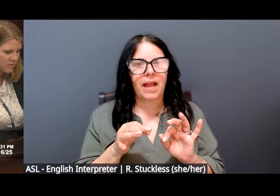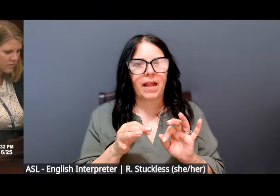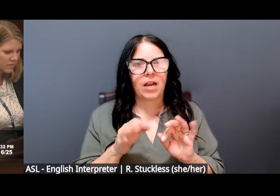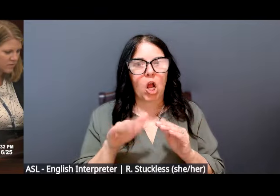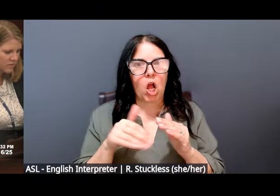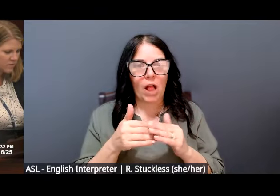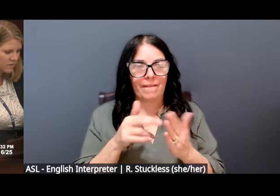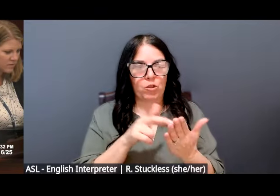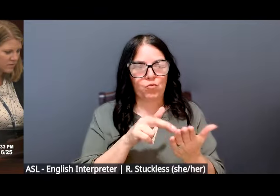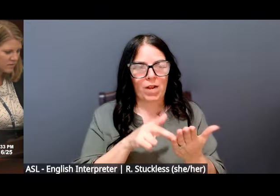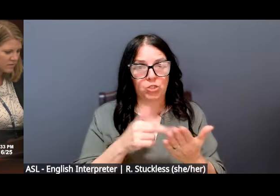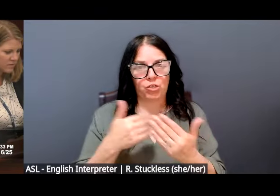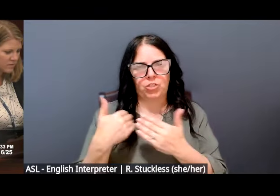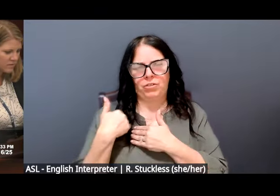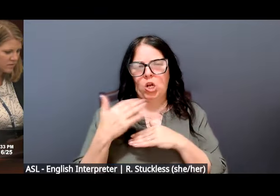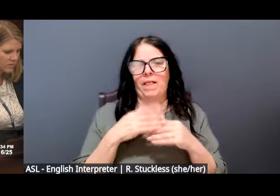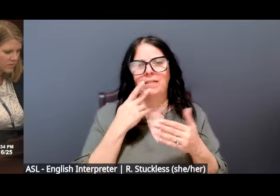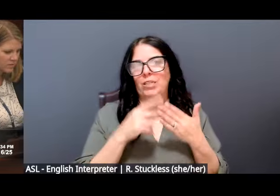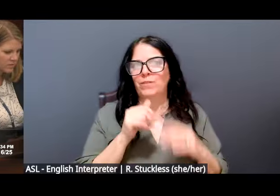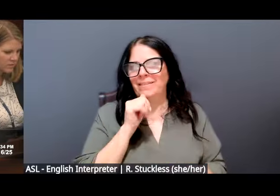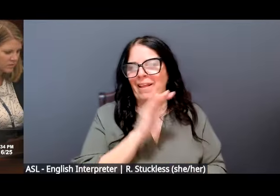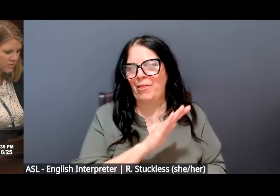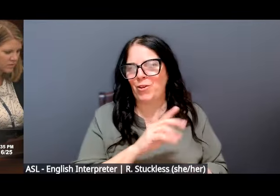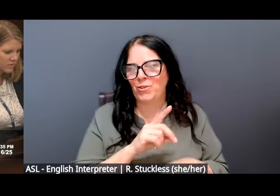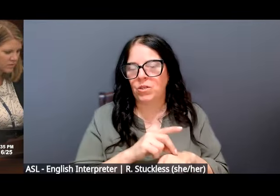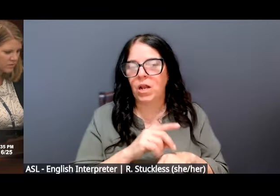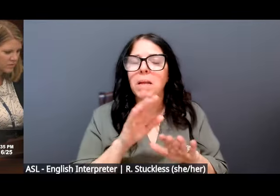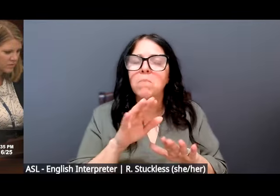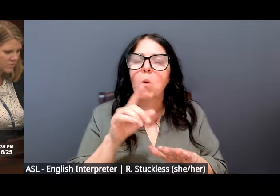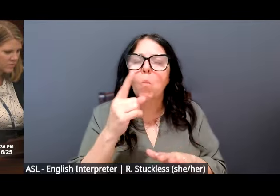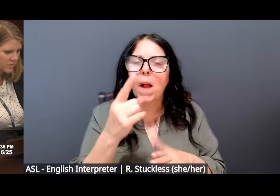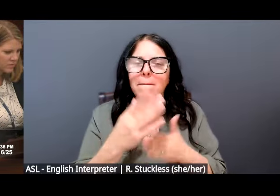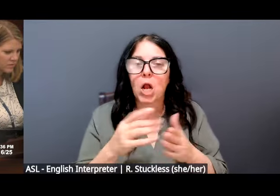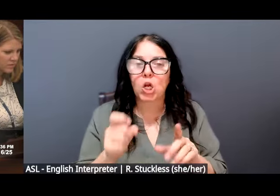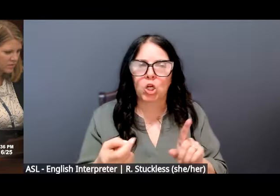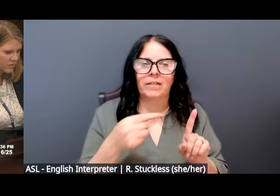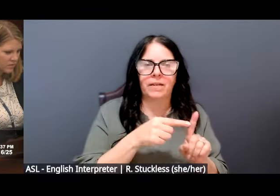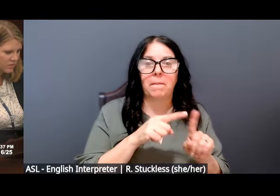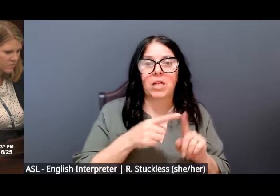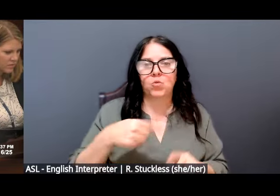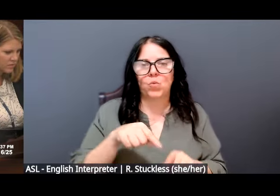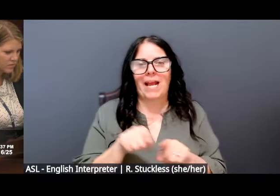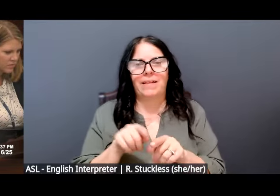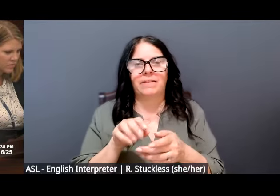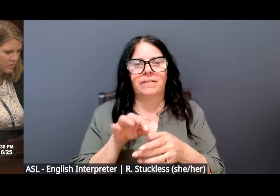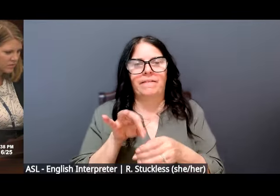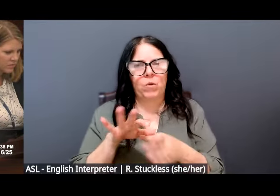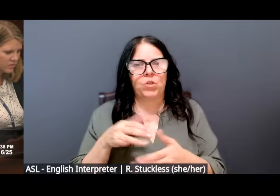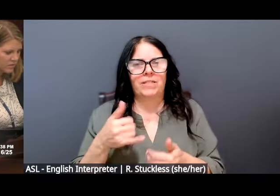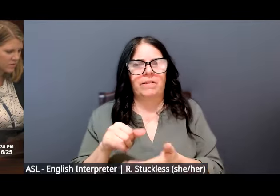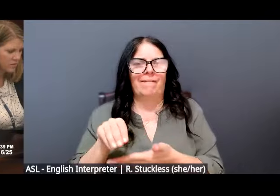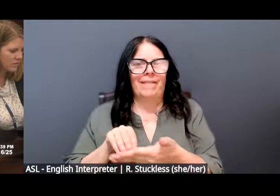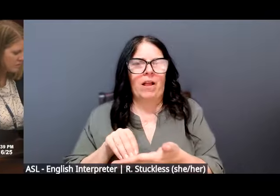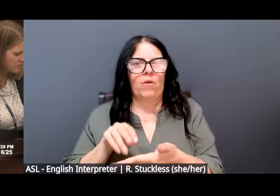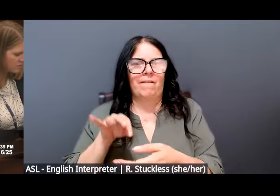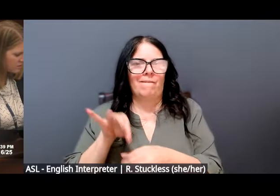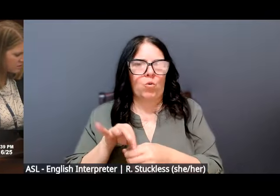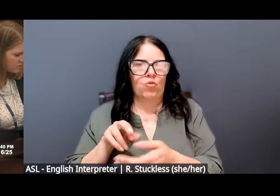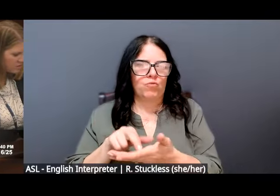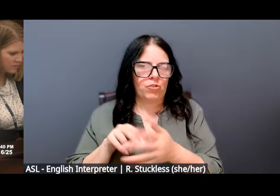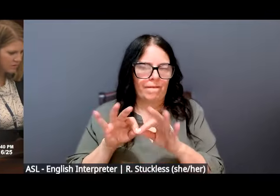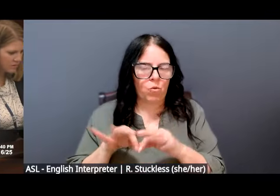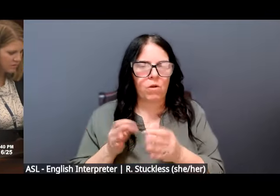that's still, one thing could come to the secretary, but you still as a voter fill out your voter registration form, bring it to your local